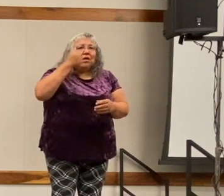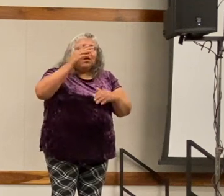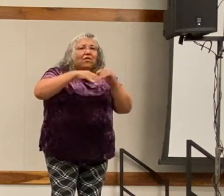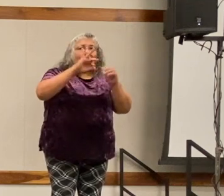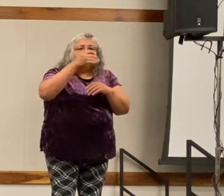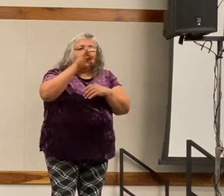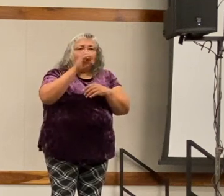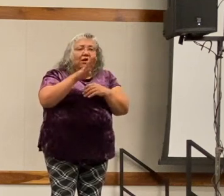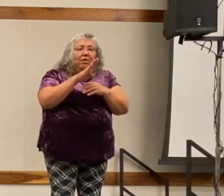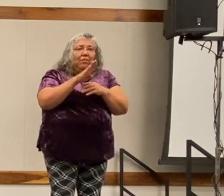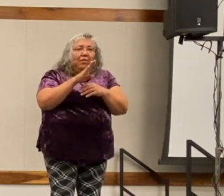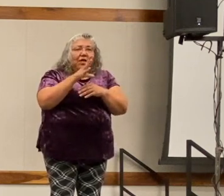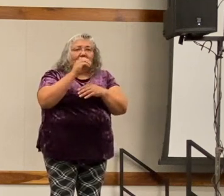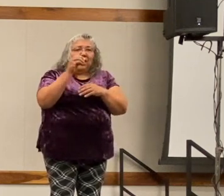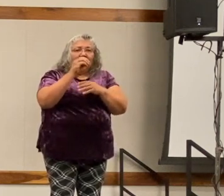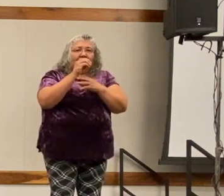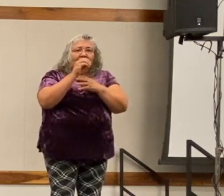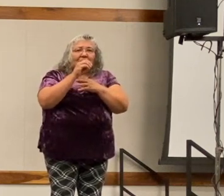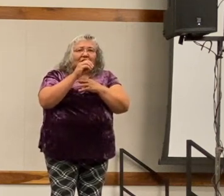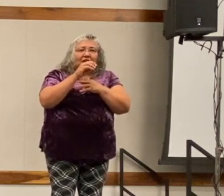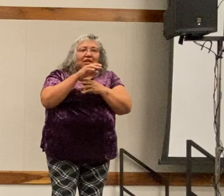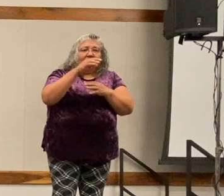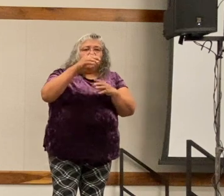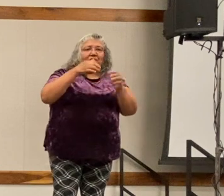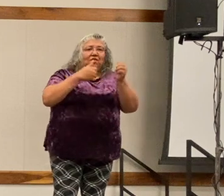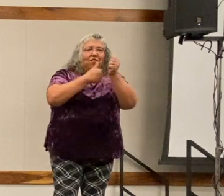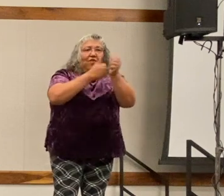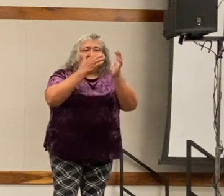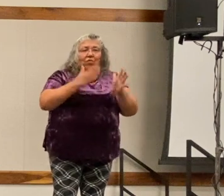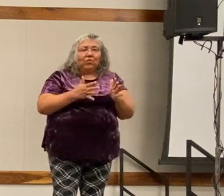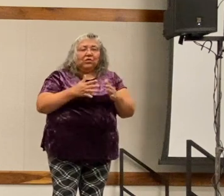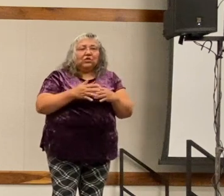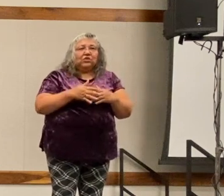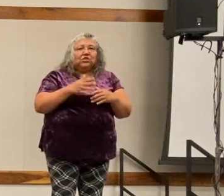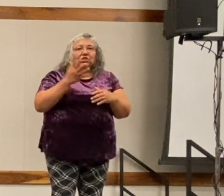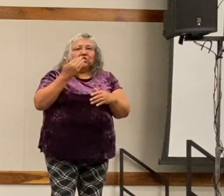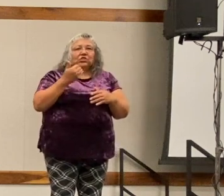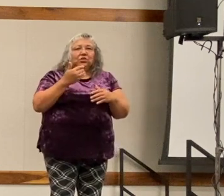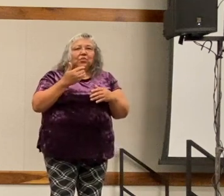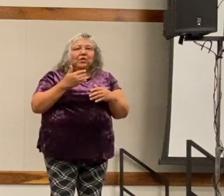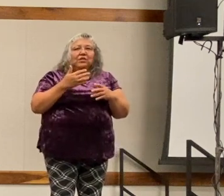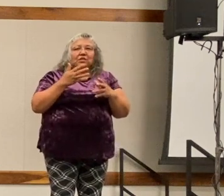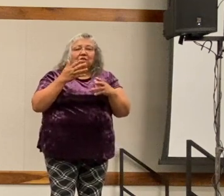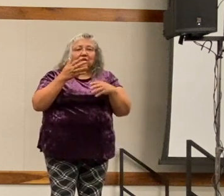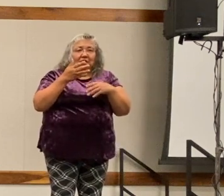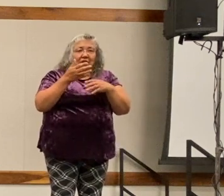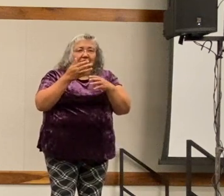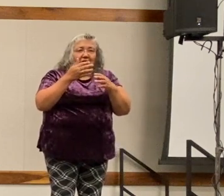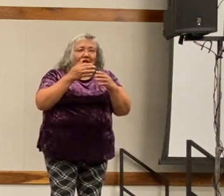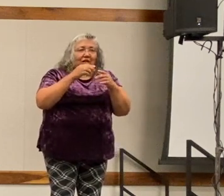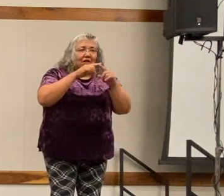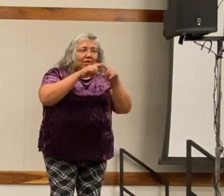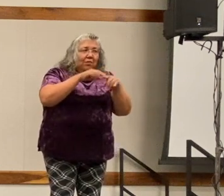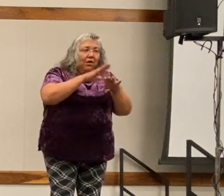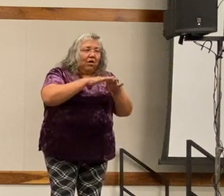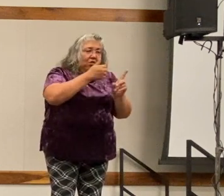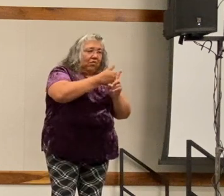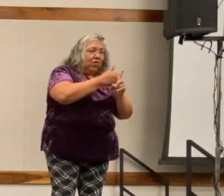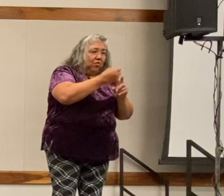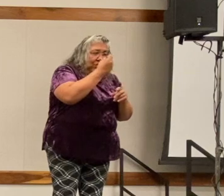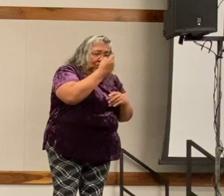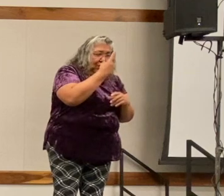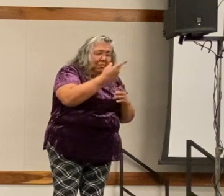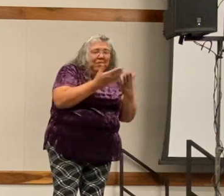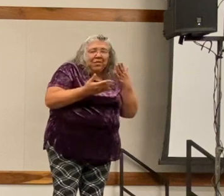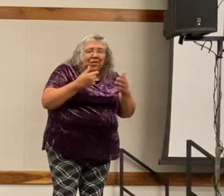and his patriarchs? You see, here's the thing. She was leaning in on her own understanding. Sometimes I wonder if